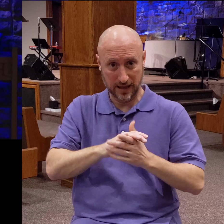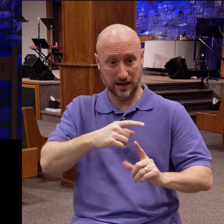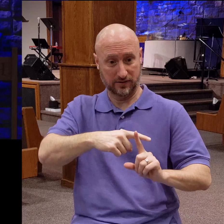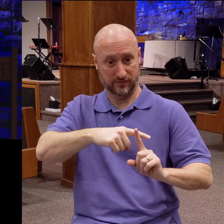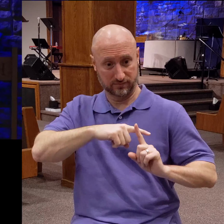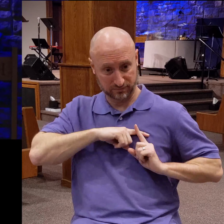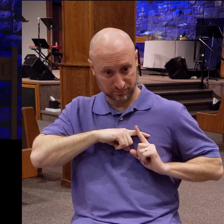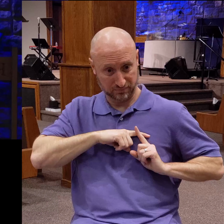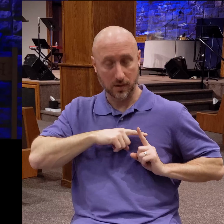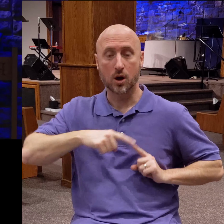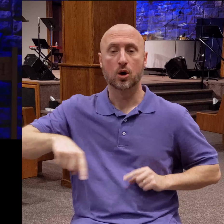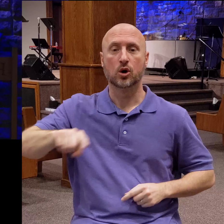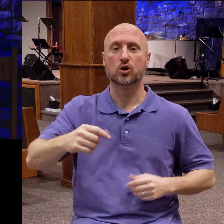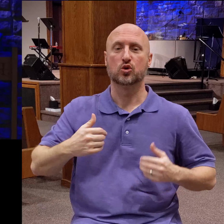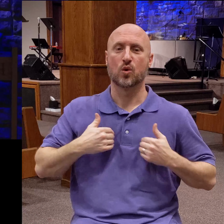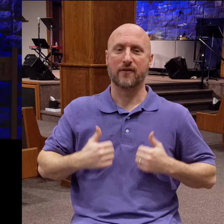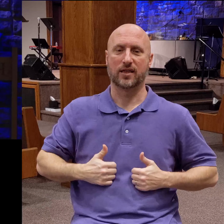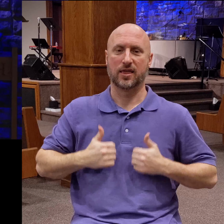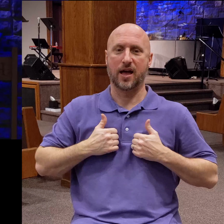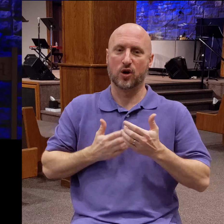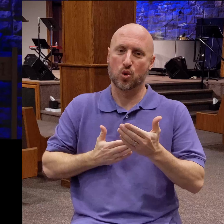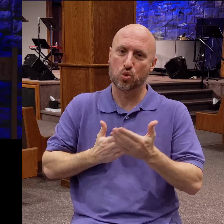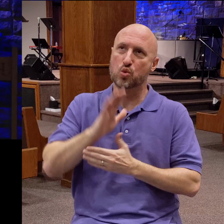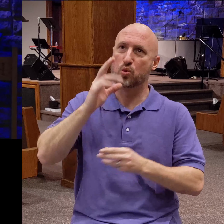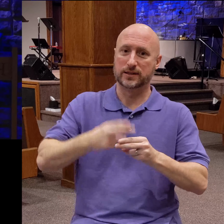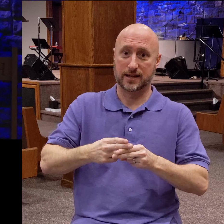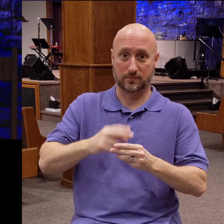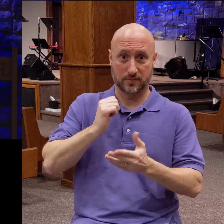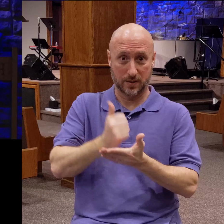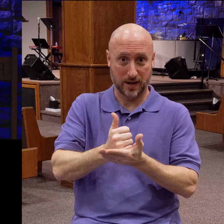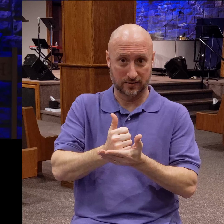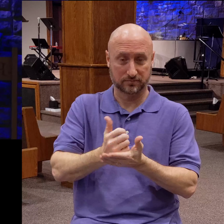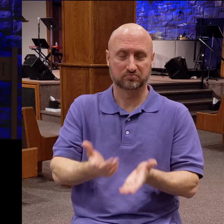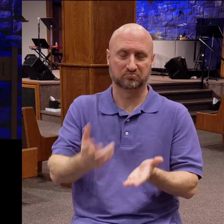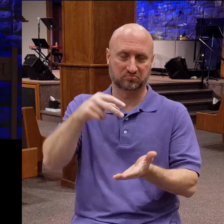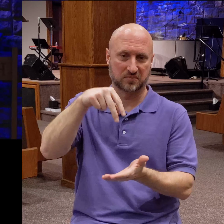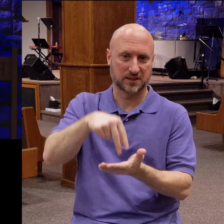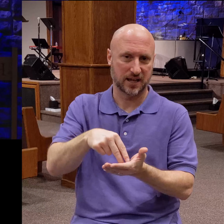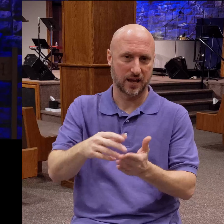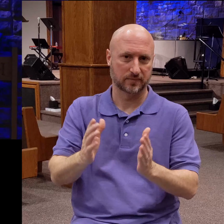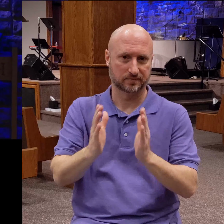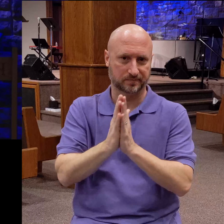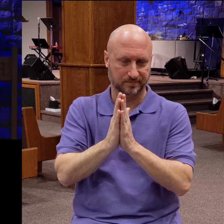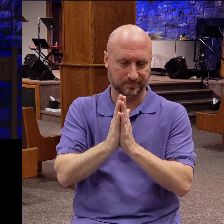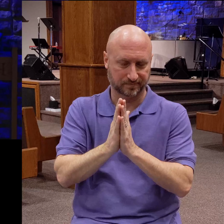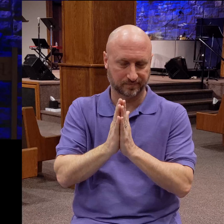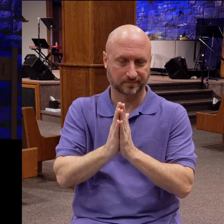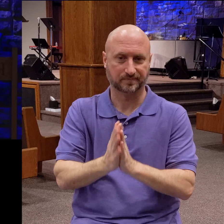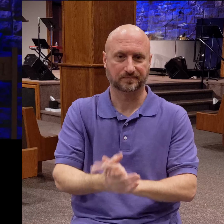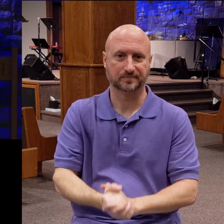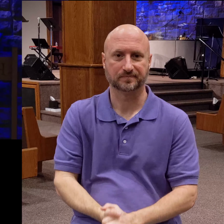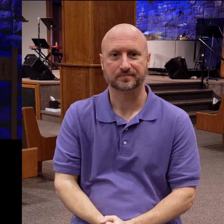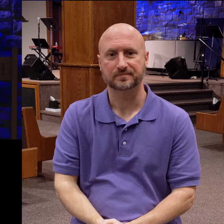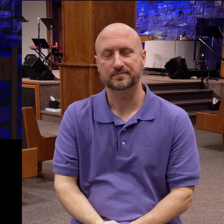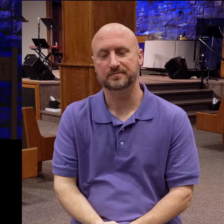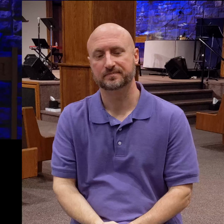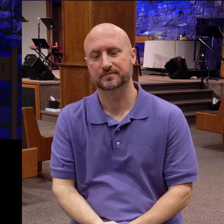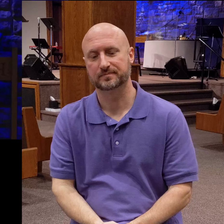you would have life through his name. Amen? Let's stand. Let's pray